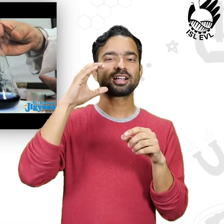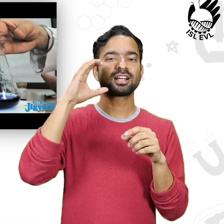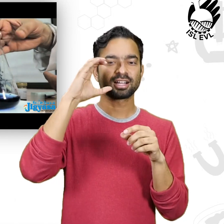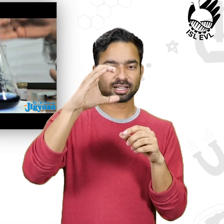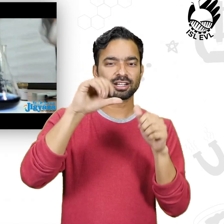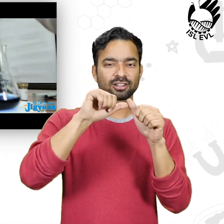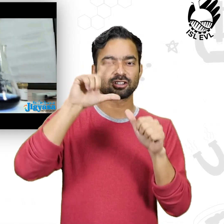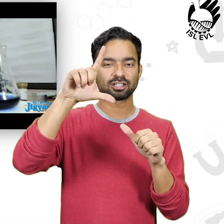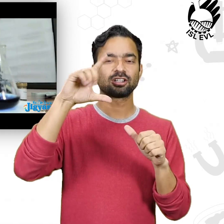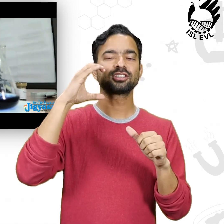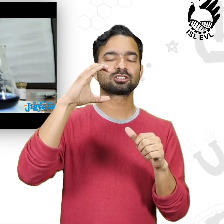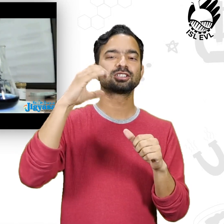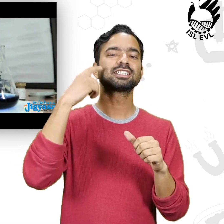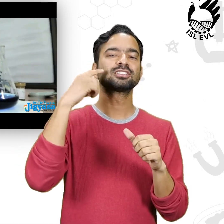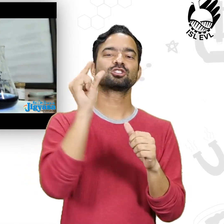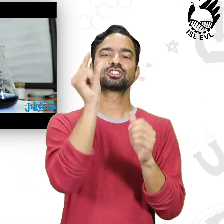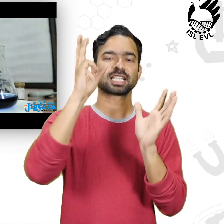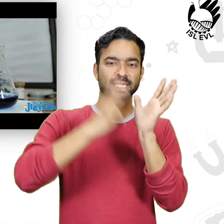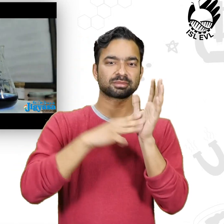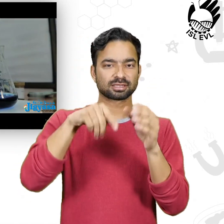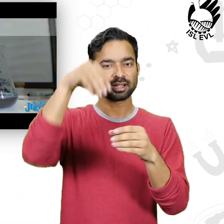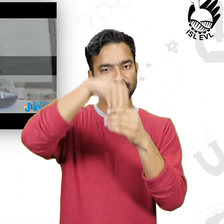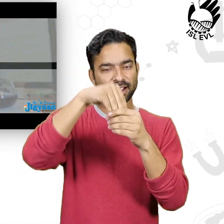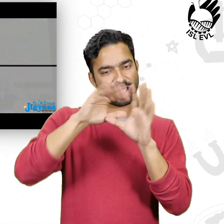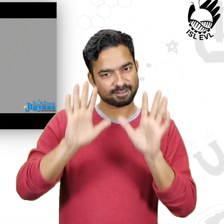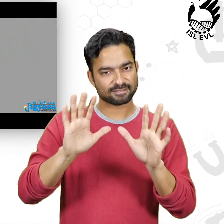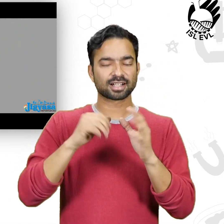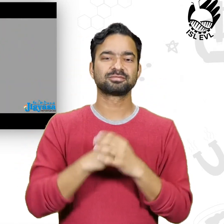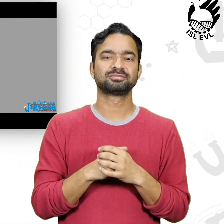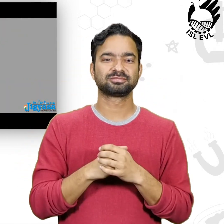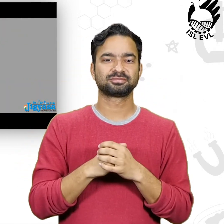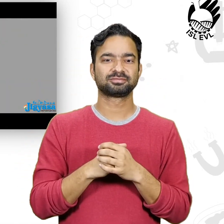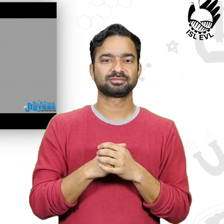can find out calcium.